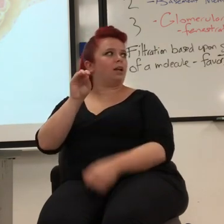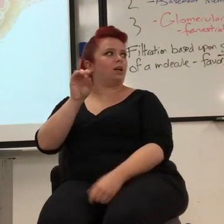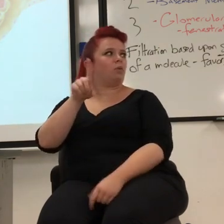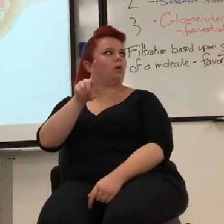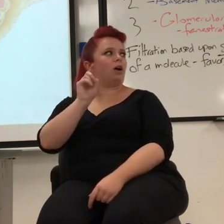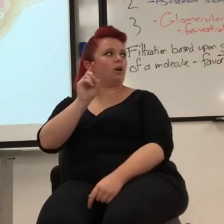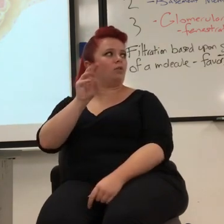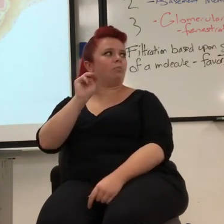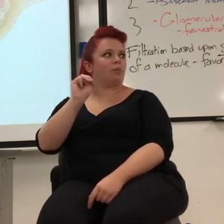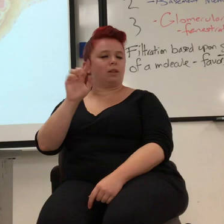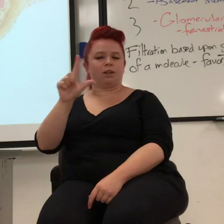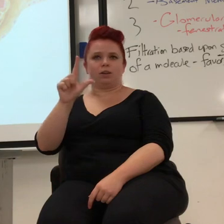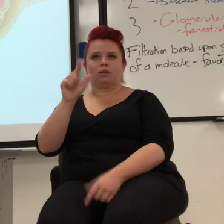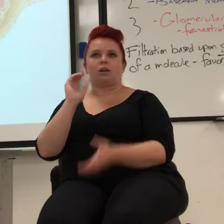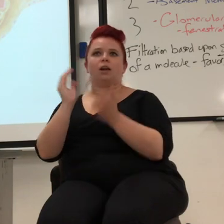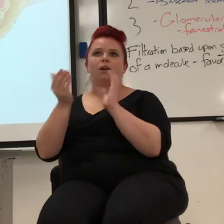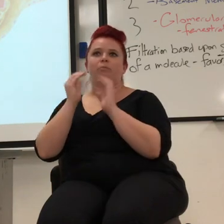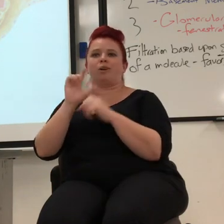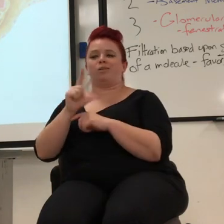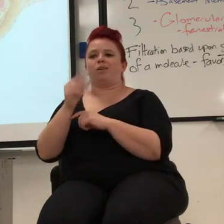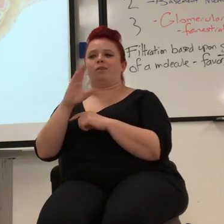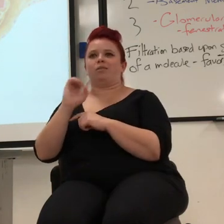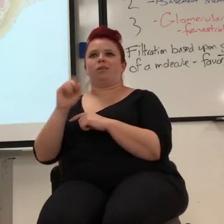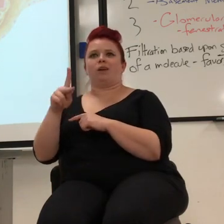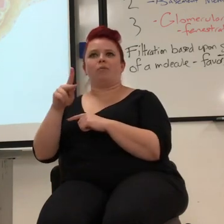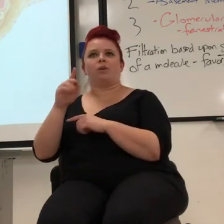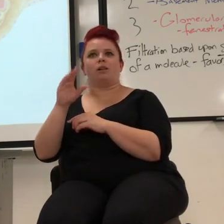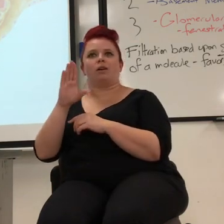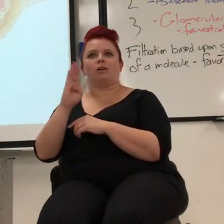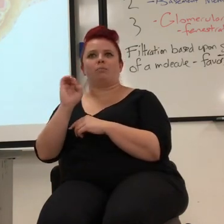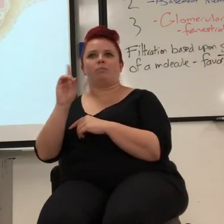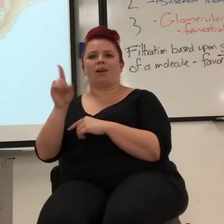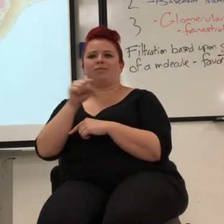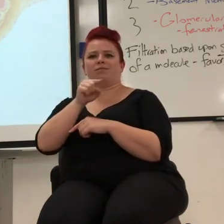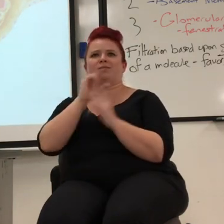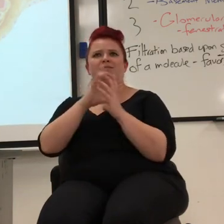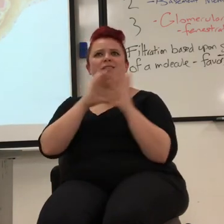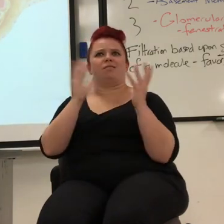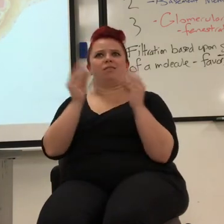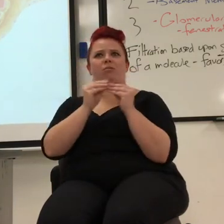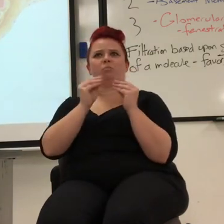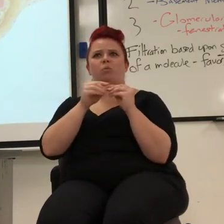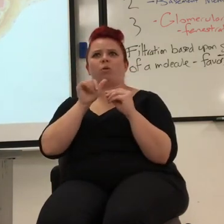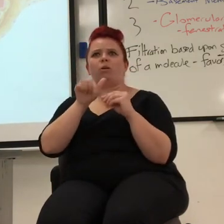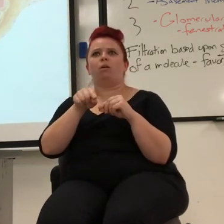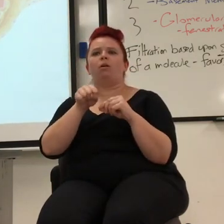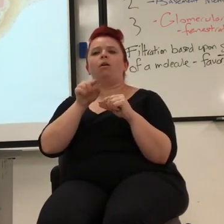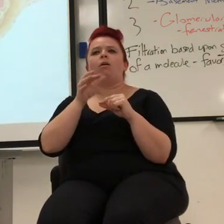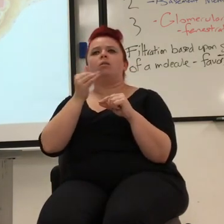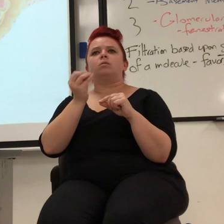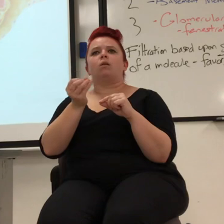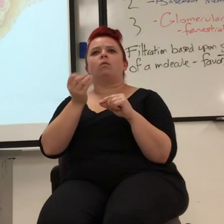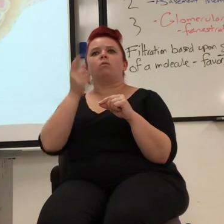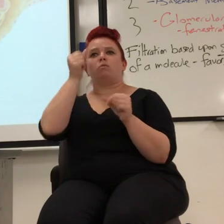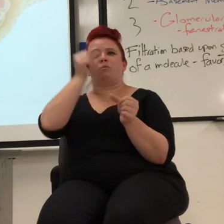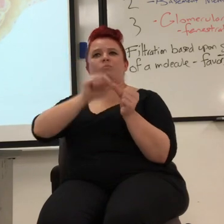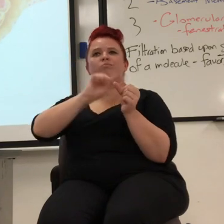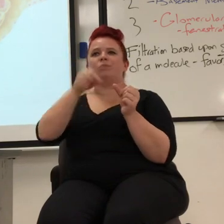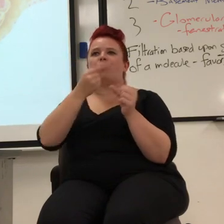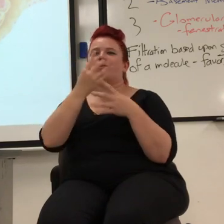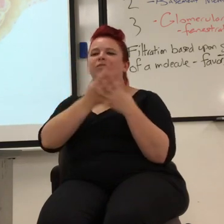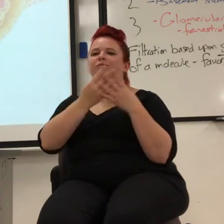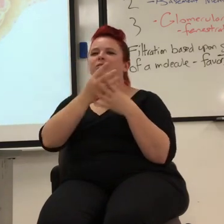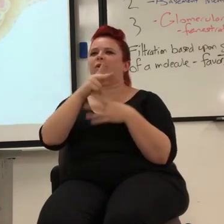other capillary beds. So that's a lot of throughput. So, you know, let's remember that you're only filtering the